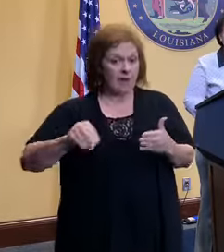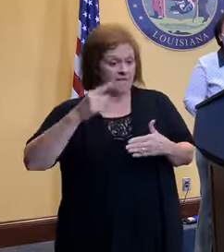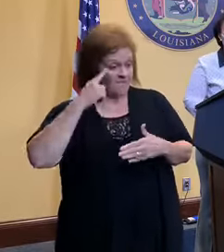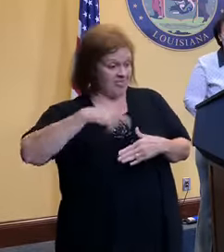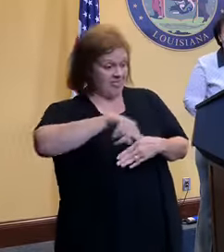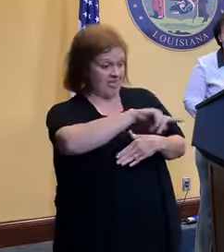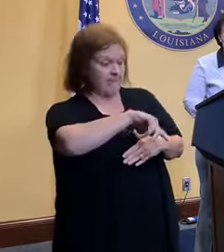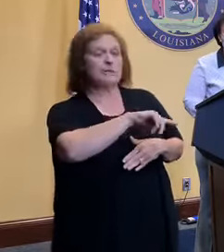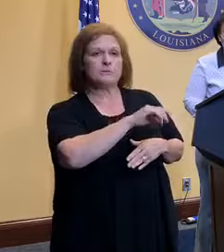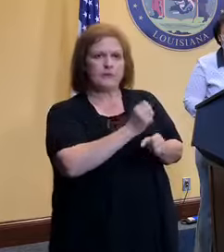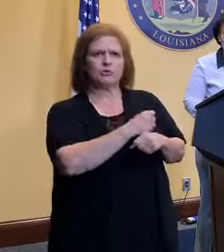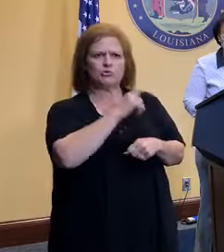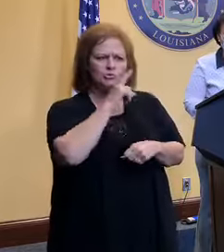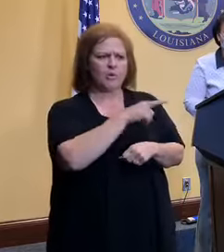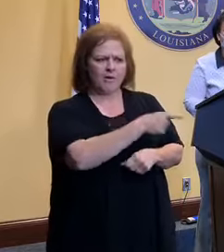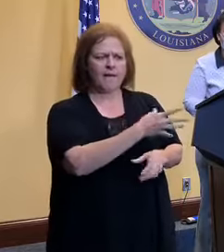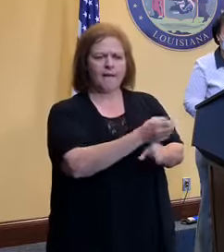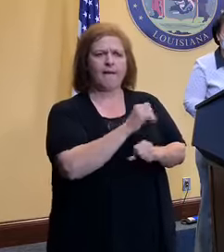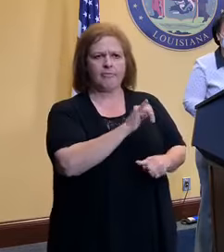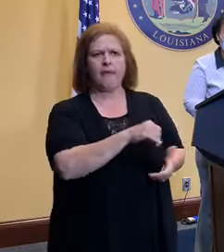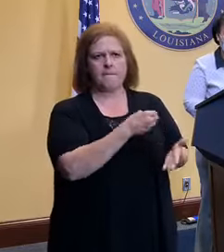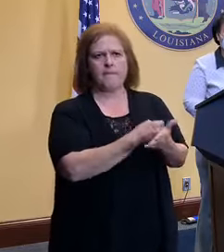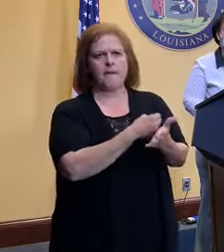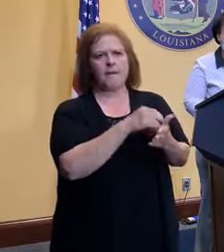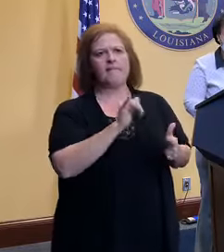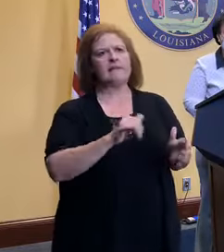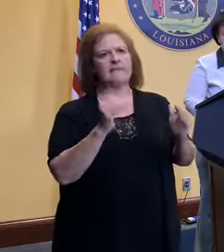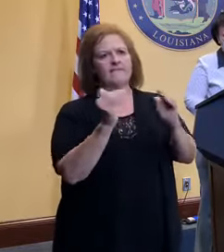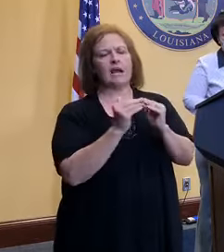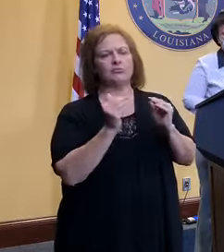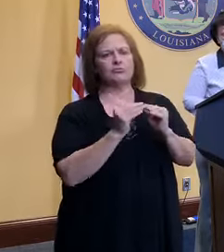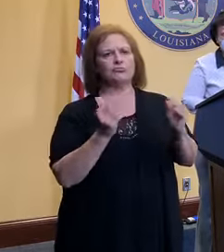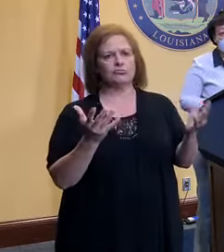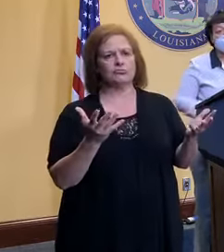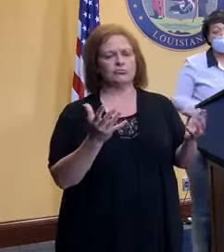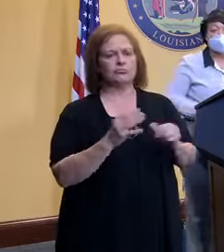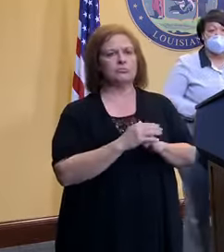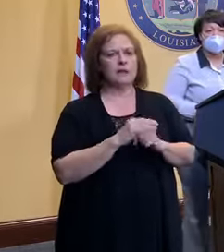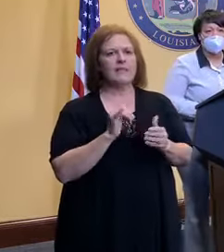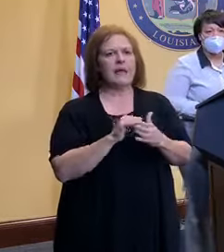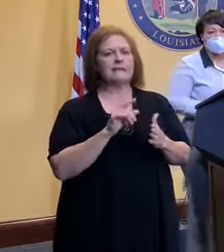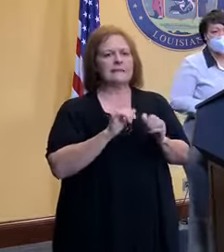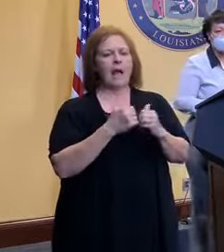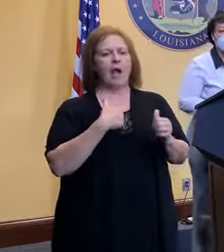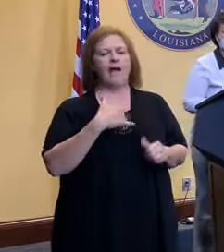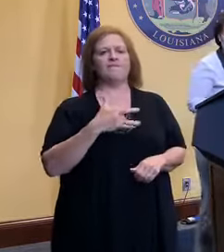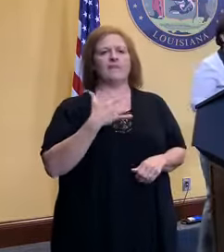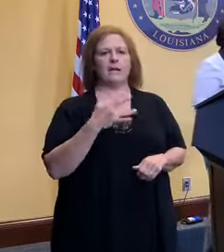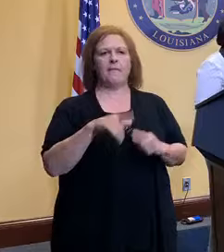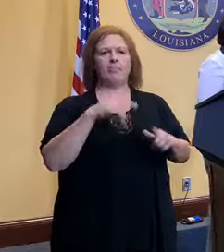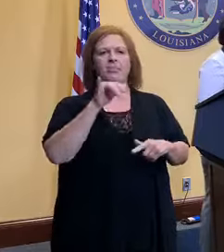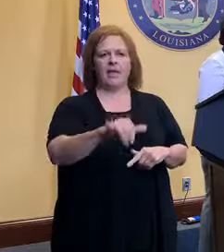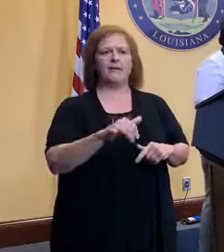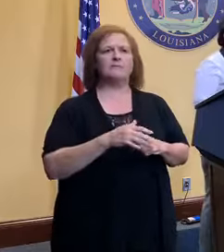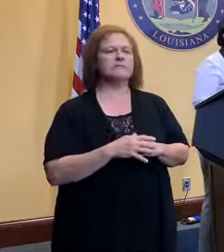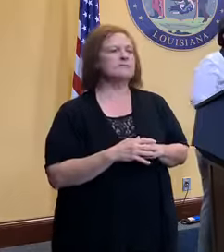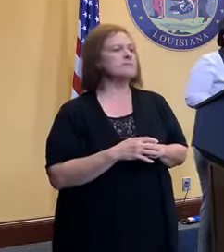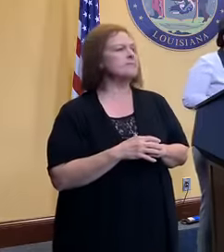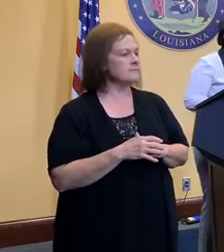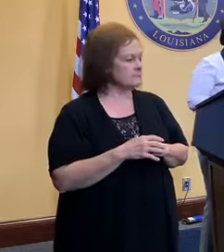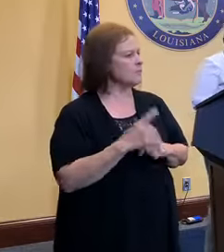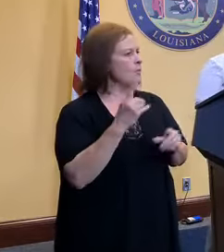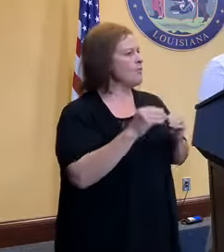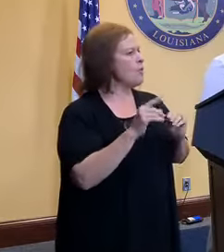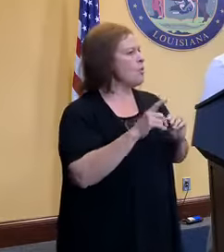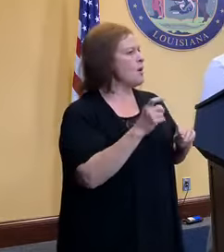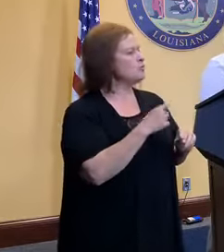them, so that they get their fair share out of that funding source. So that's how I feel about it. WDSU. One